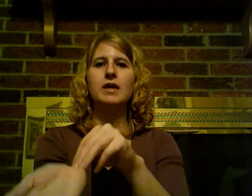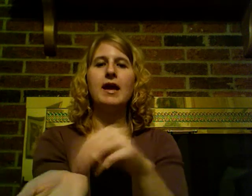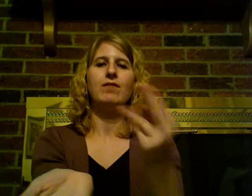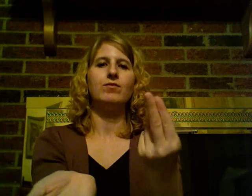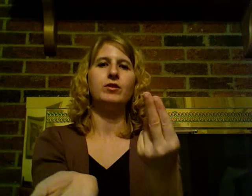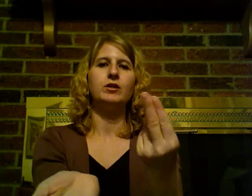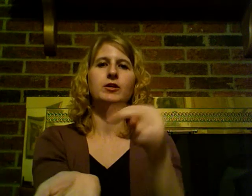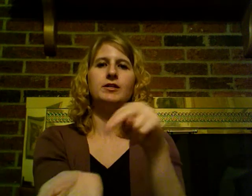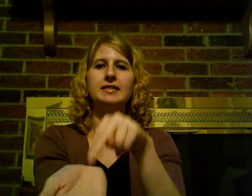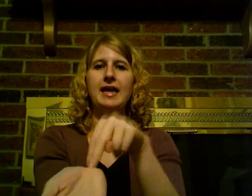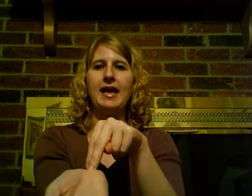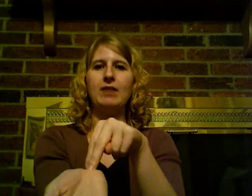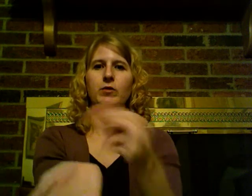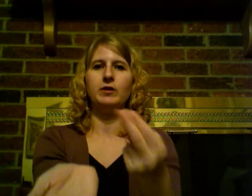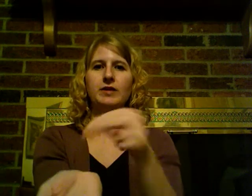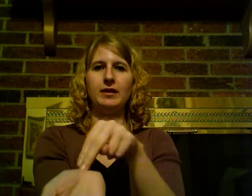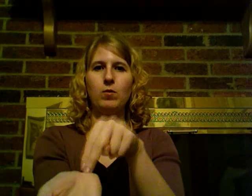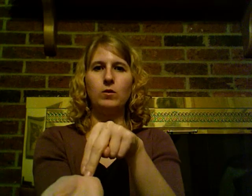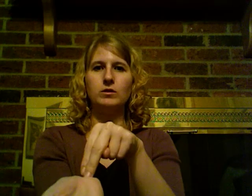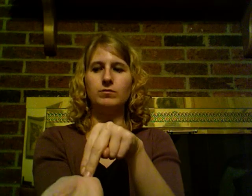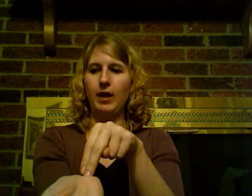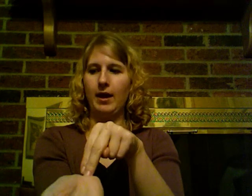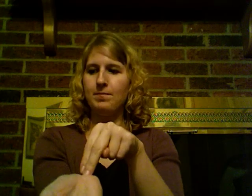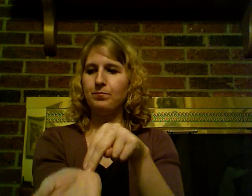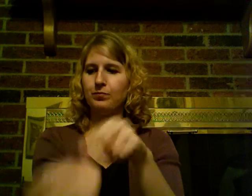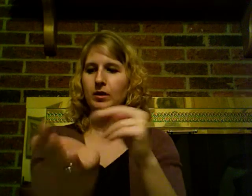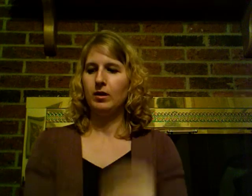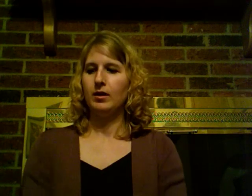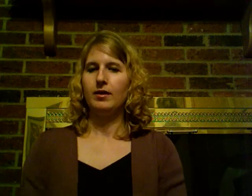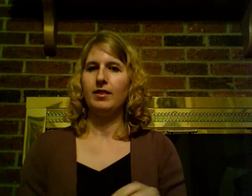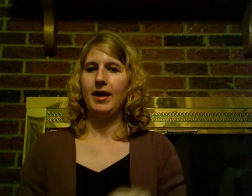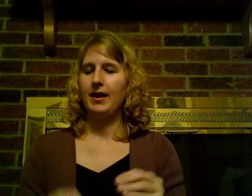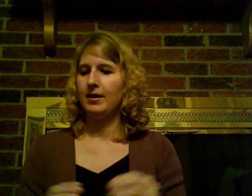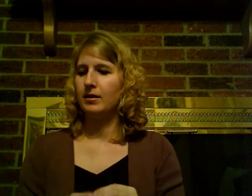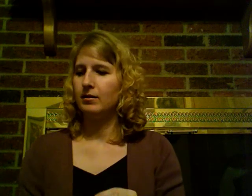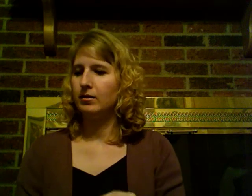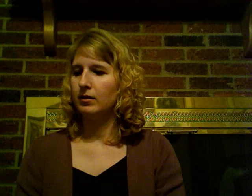and for the nurse, it's an N where you take the pulse, okay? Then